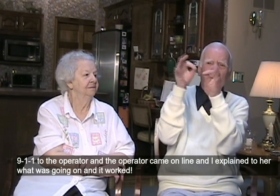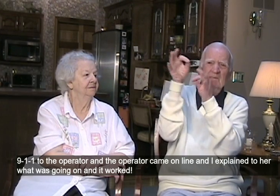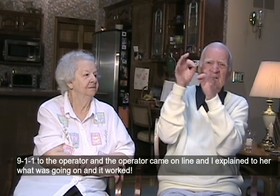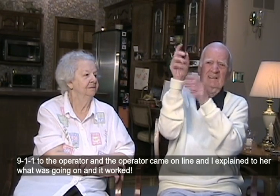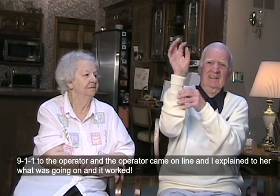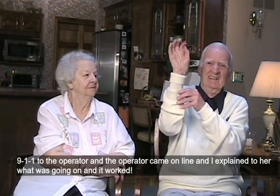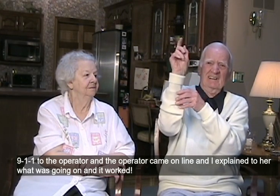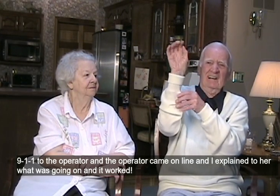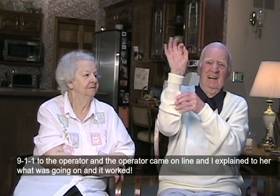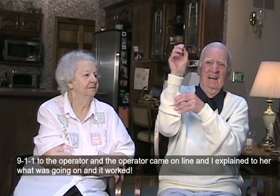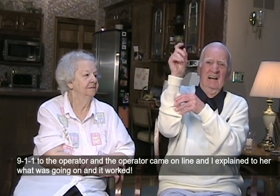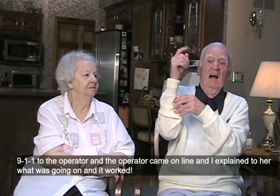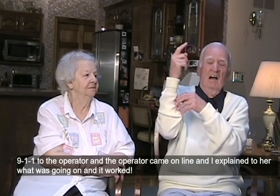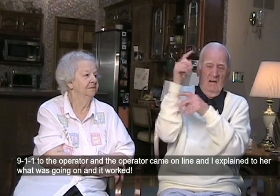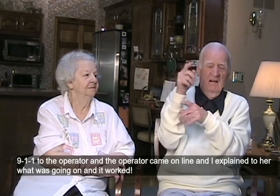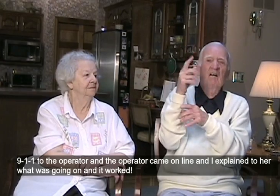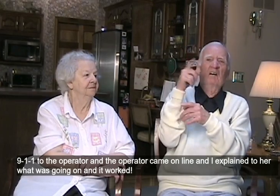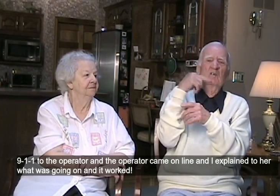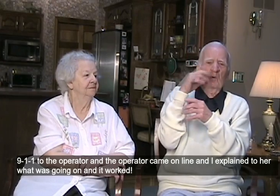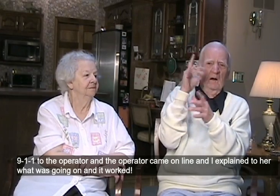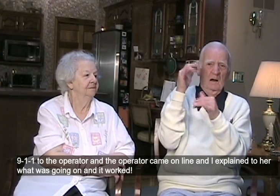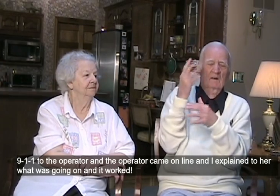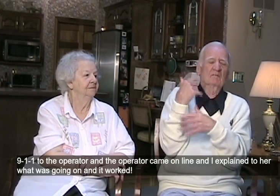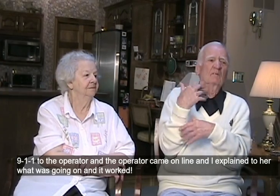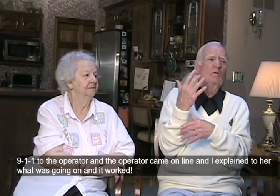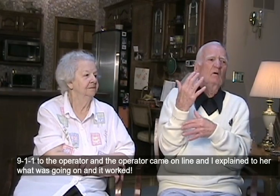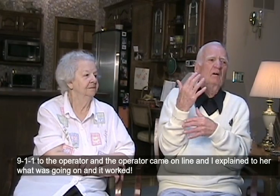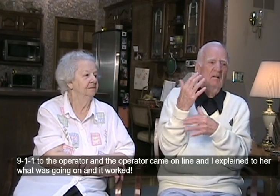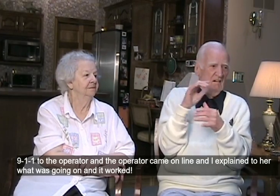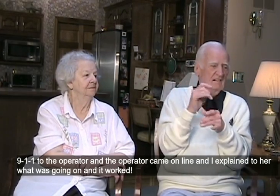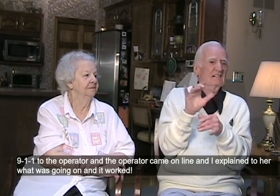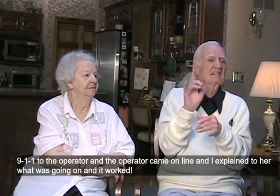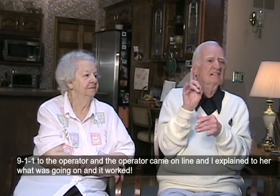I explained to her what was going on, and it worked.